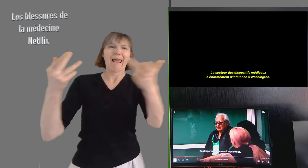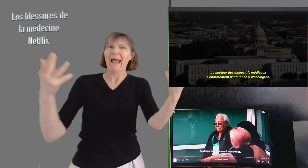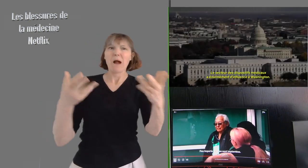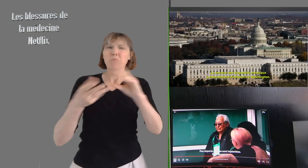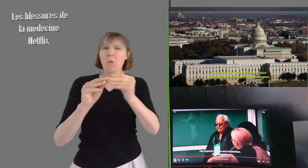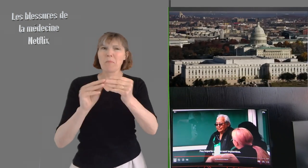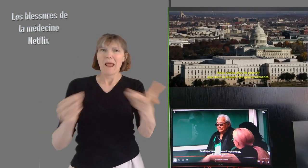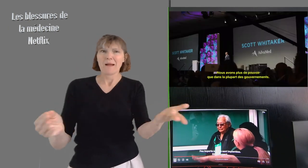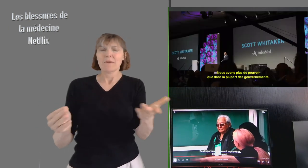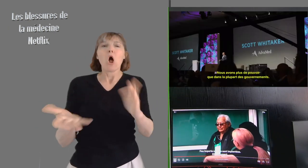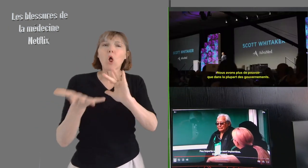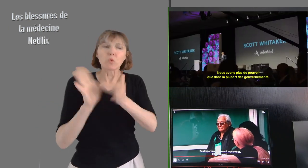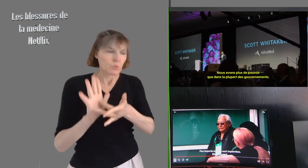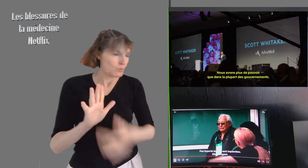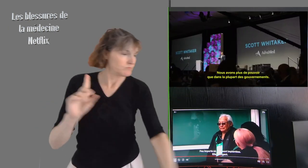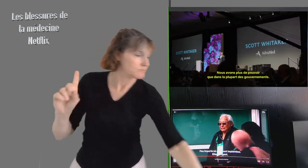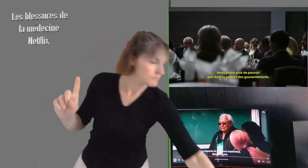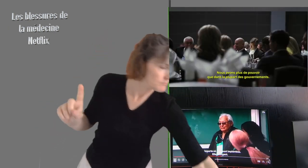always up with the weather. They move.